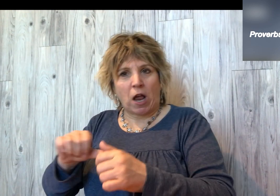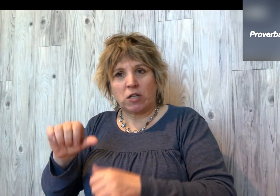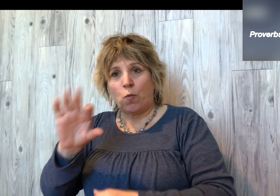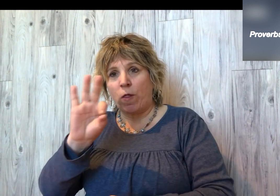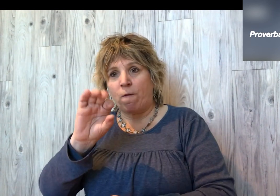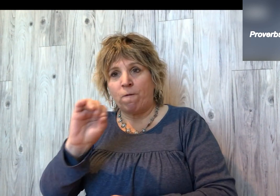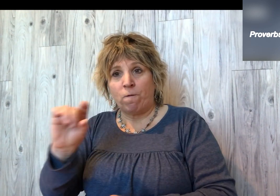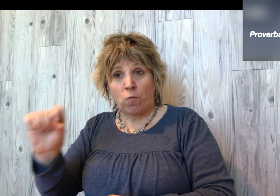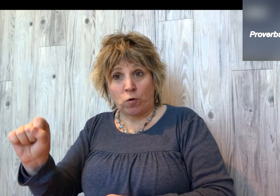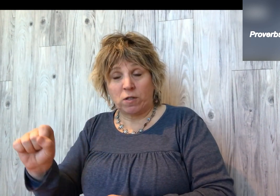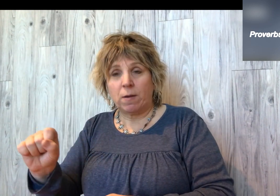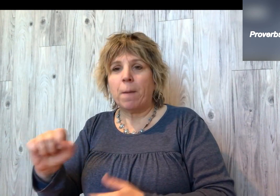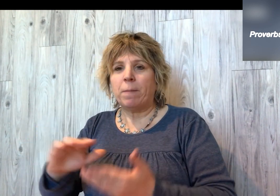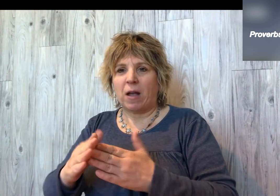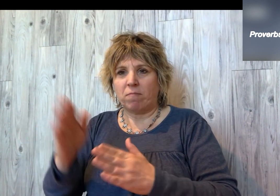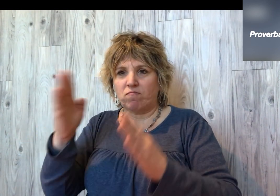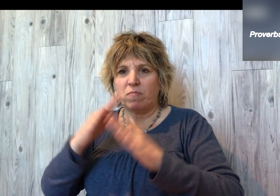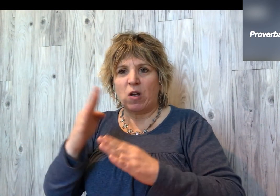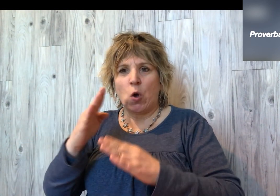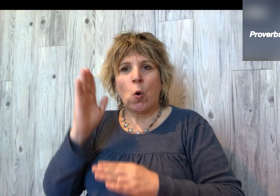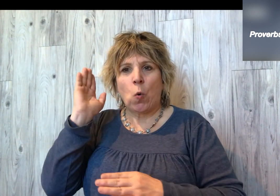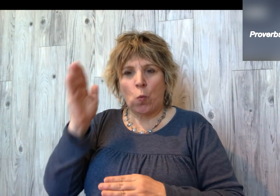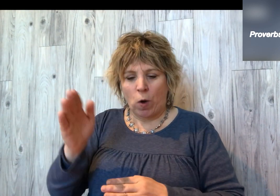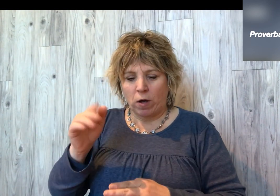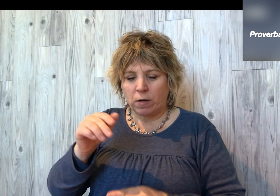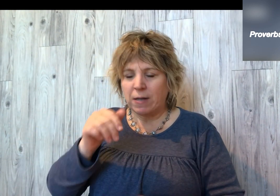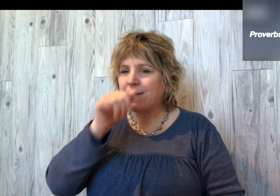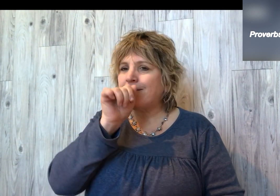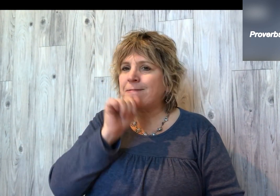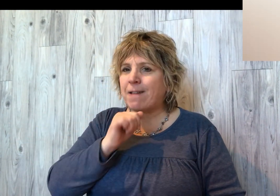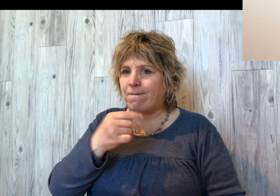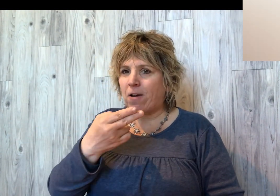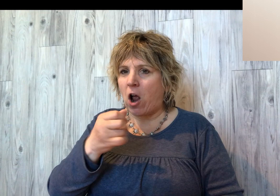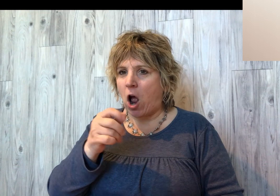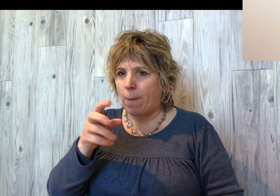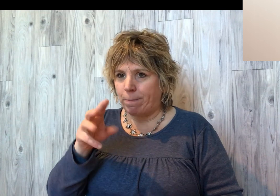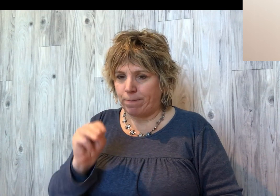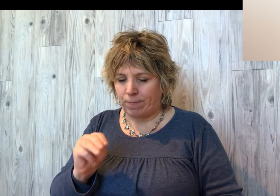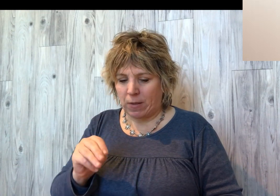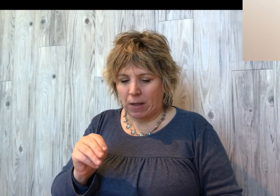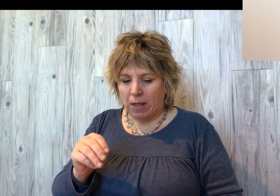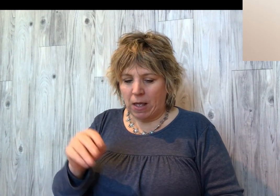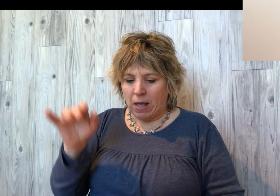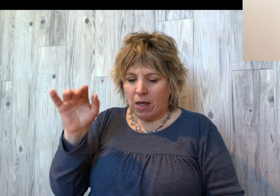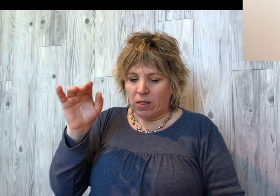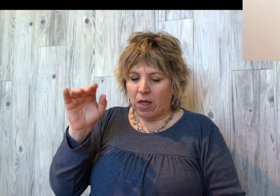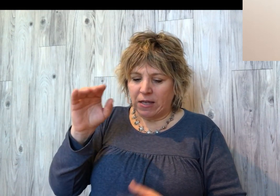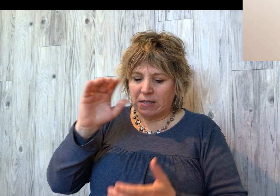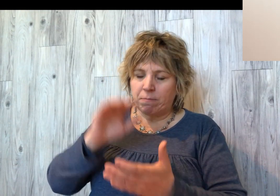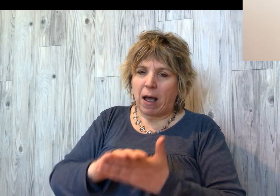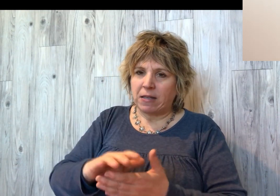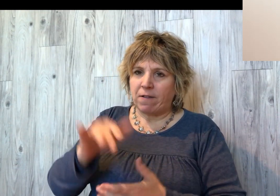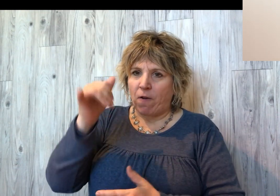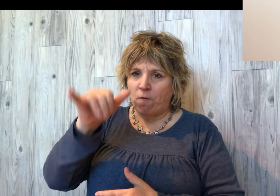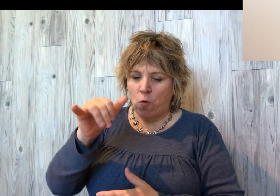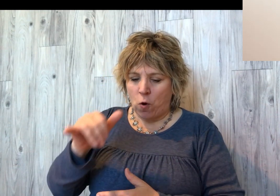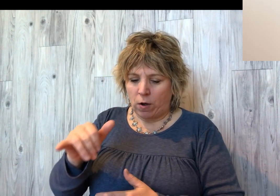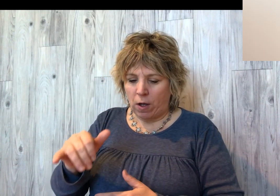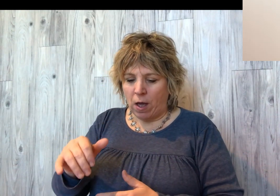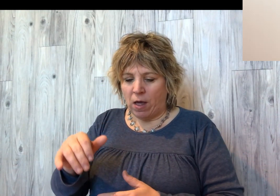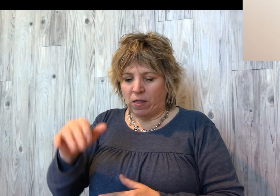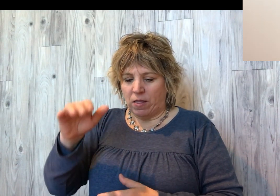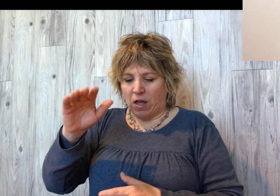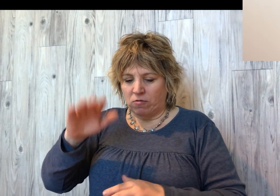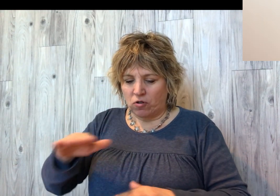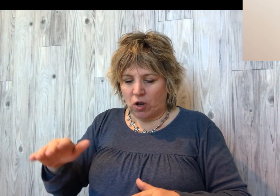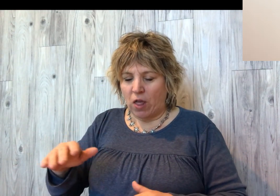trouble. Another translation says, you will suffer harm. See, the spouse of a fool, the child of a fool, the friend of a fool, the